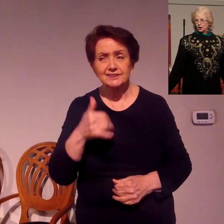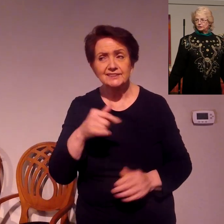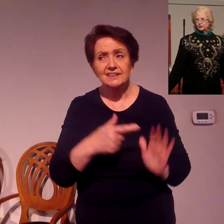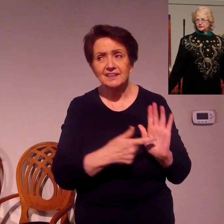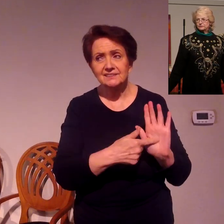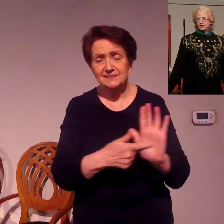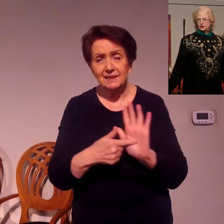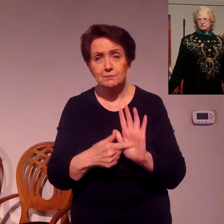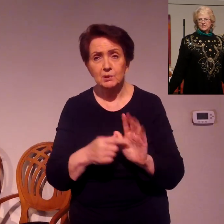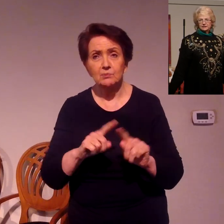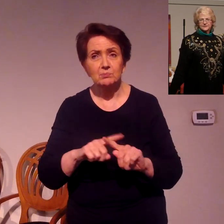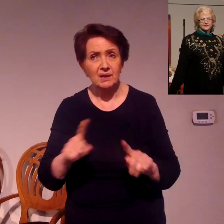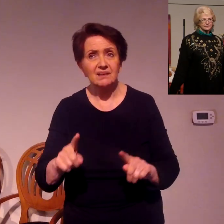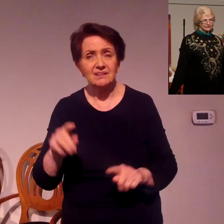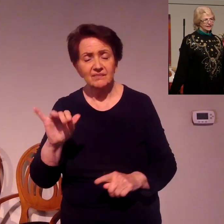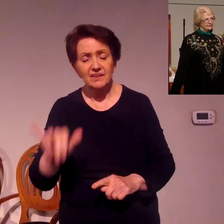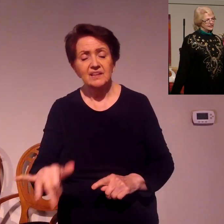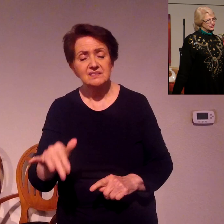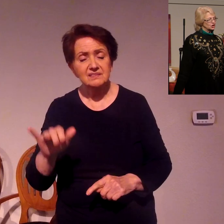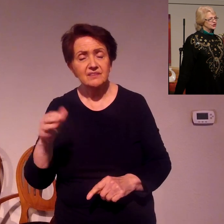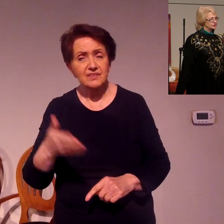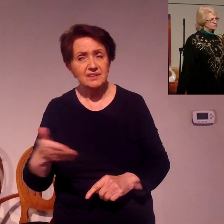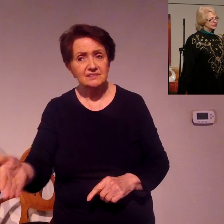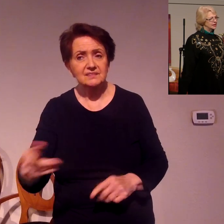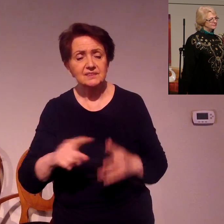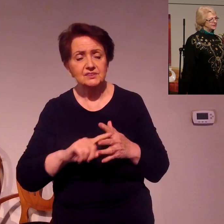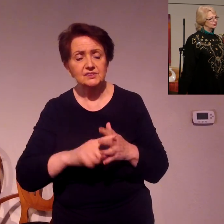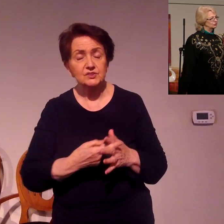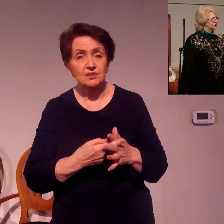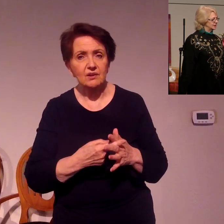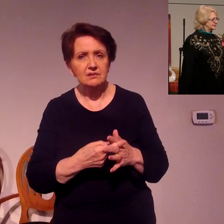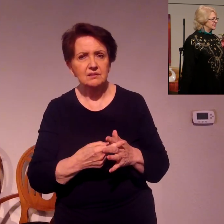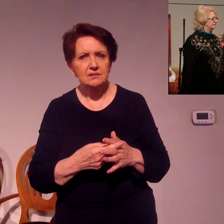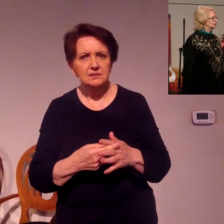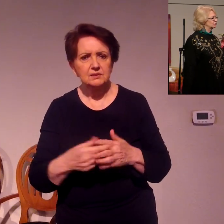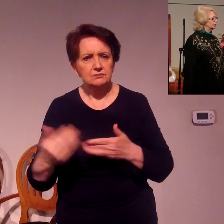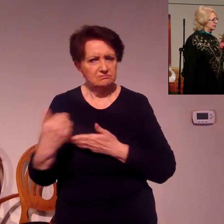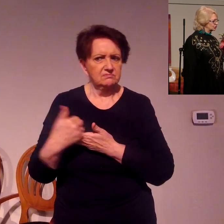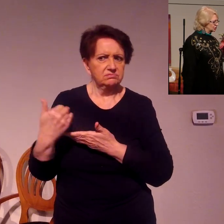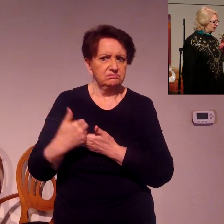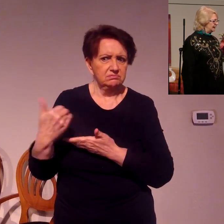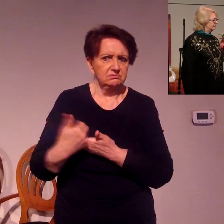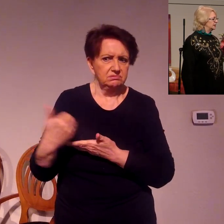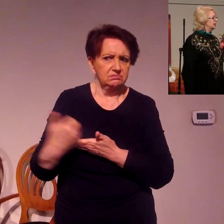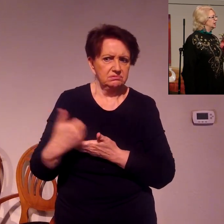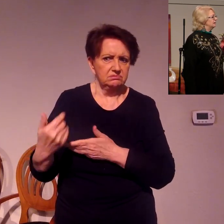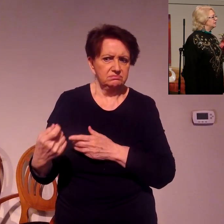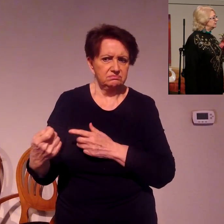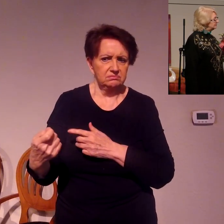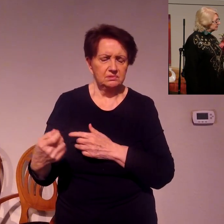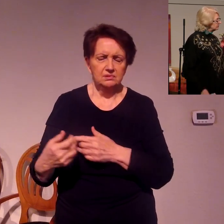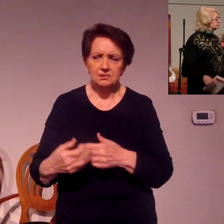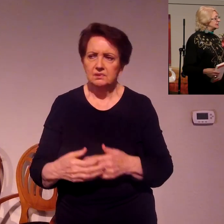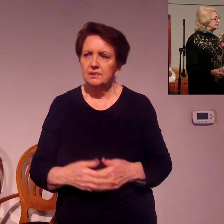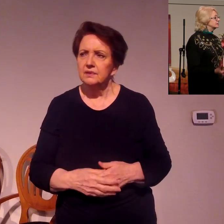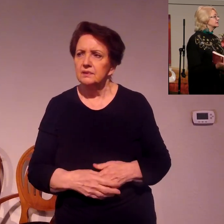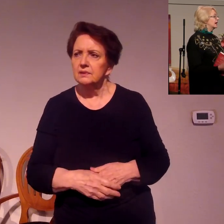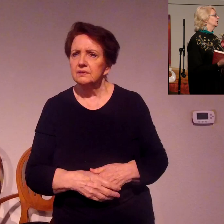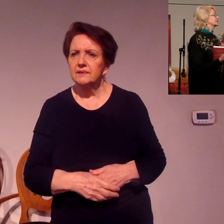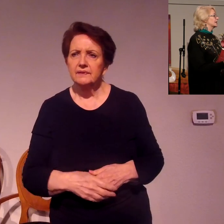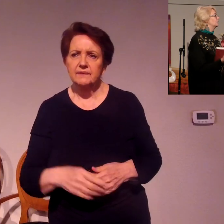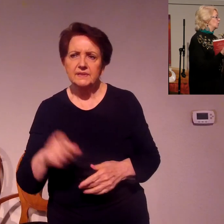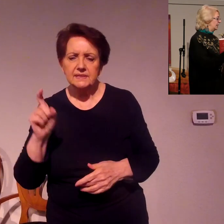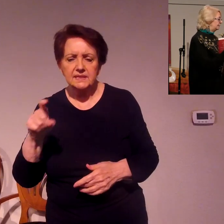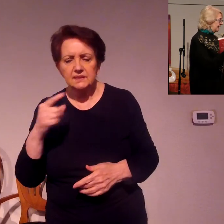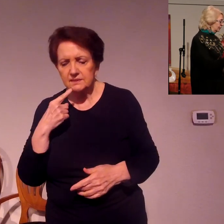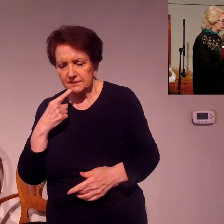but aren't those the very things that start to become the annoyance and the gritch and the need to